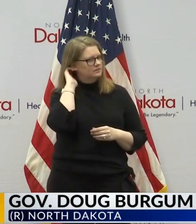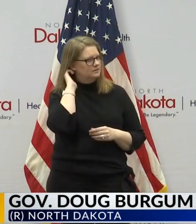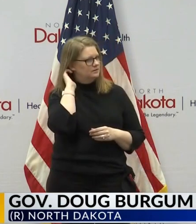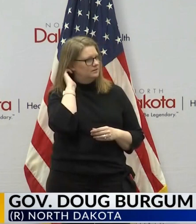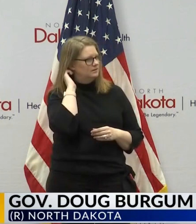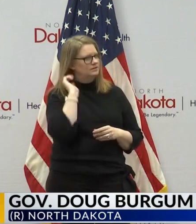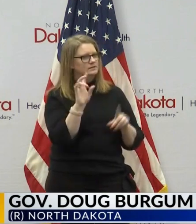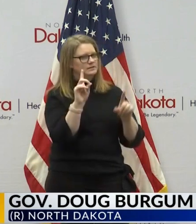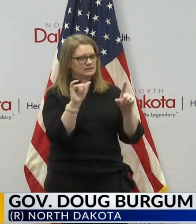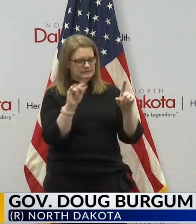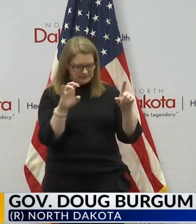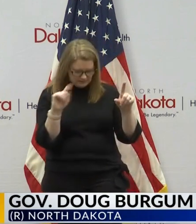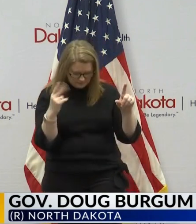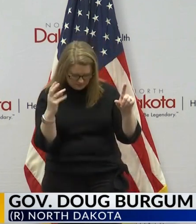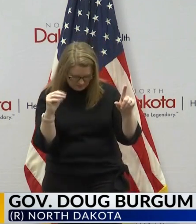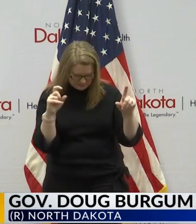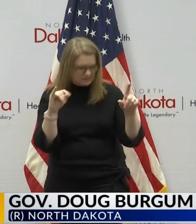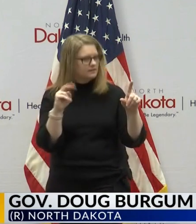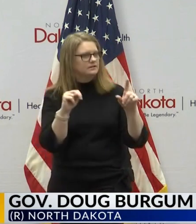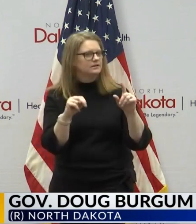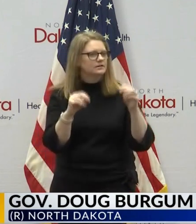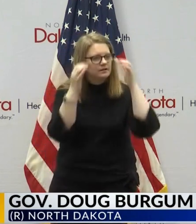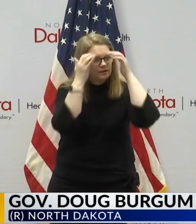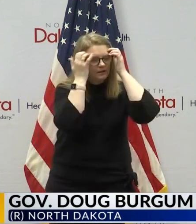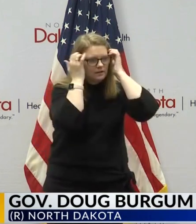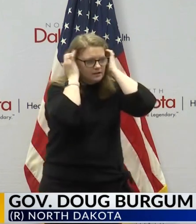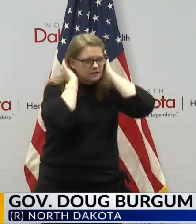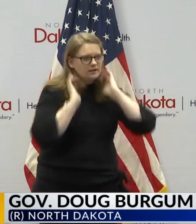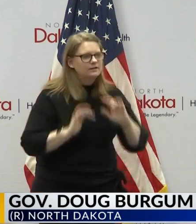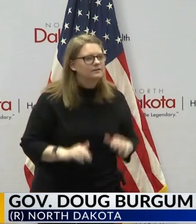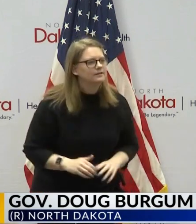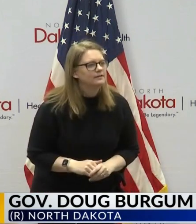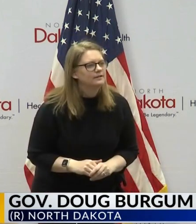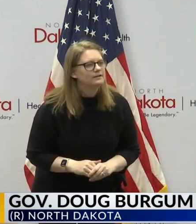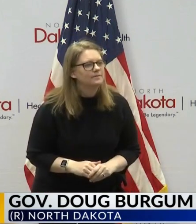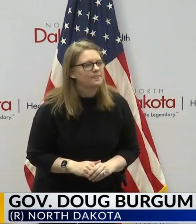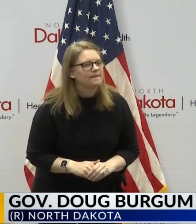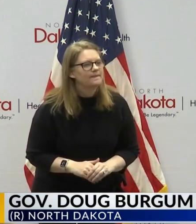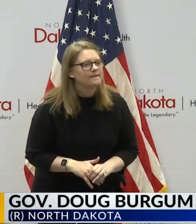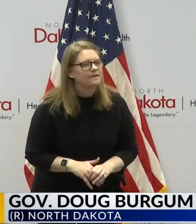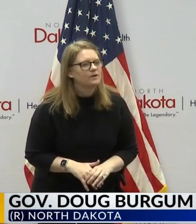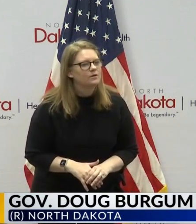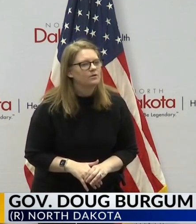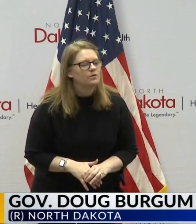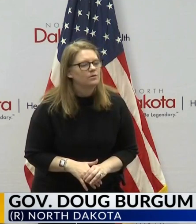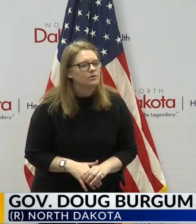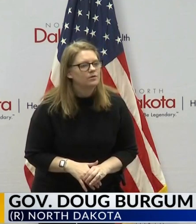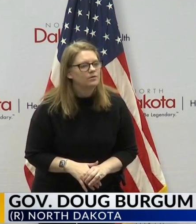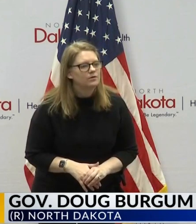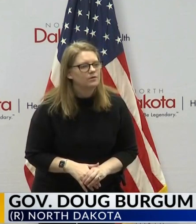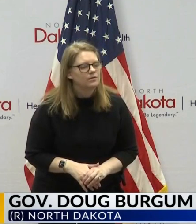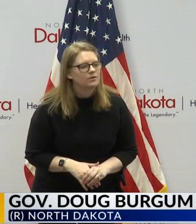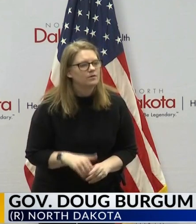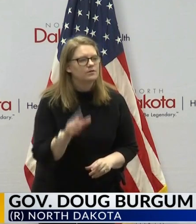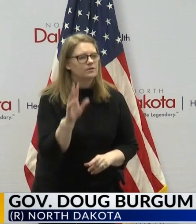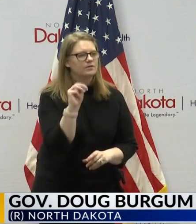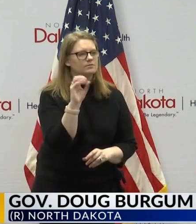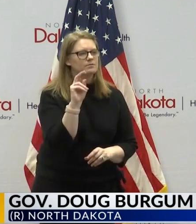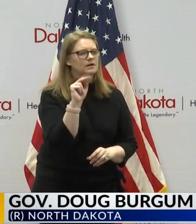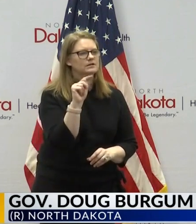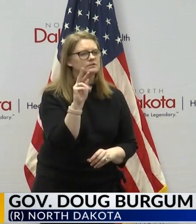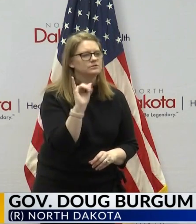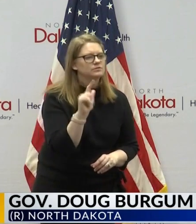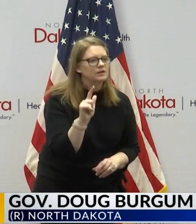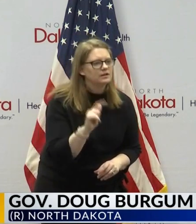I think Dave Thompson had it up first, Jeremy. Sorry to beat you. Just going back to Montreal, you had the